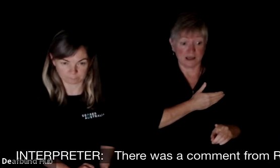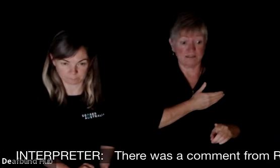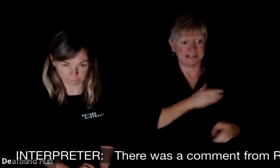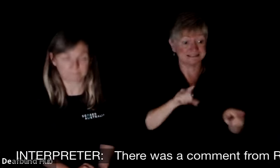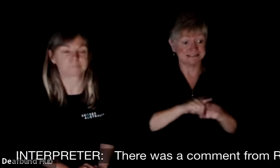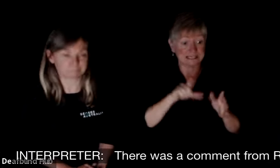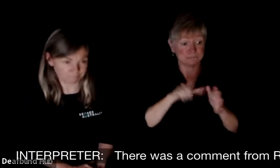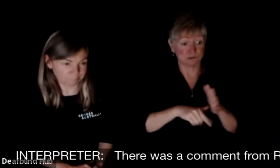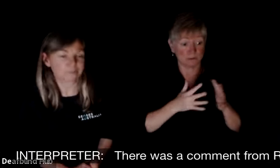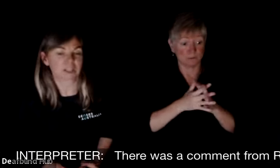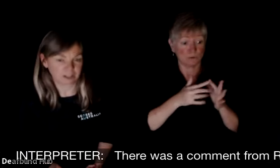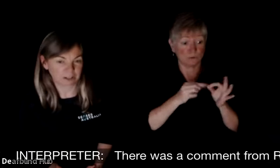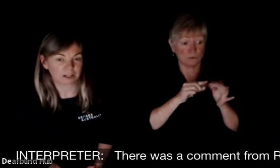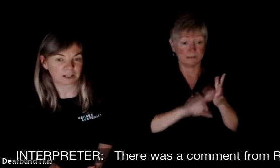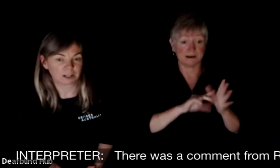the transcript?